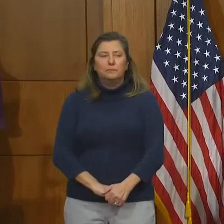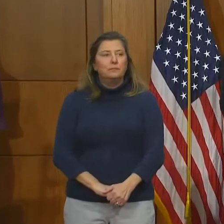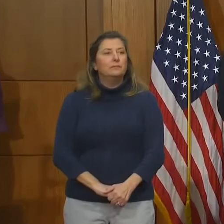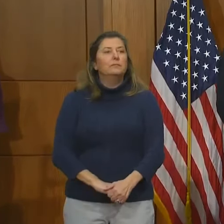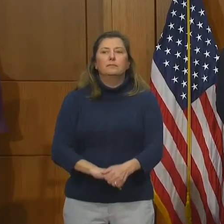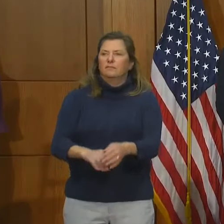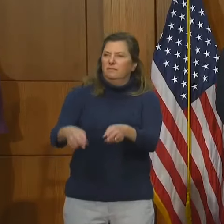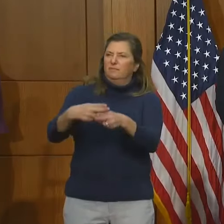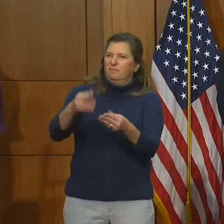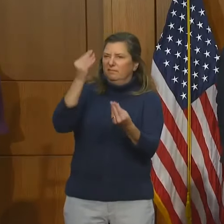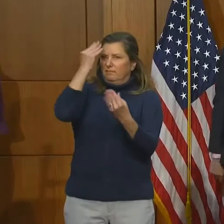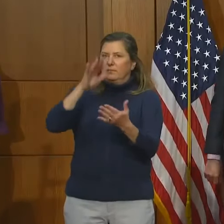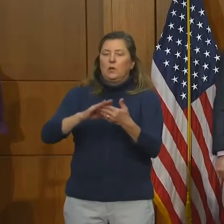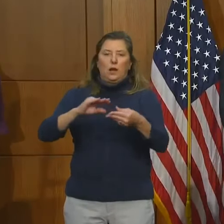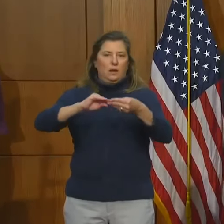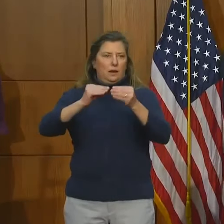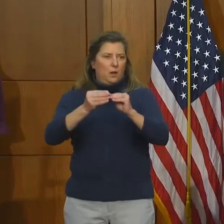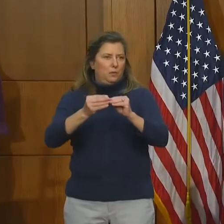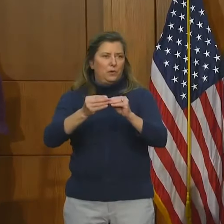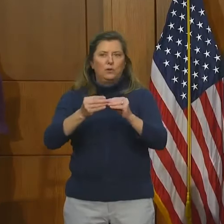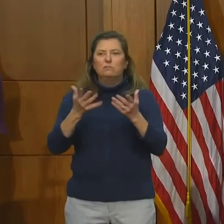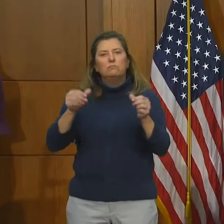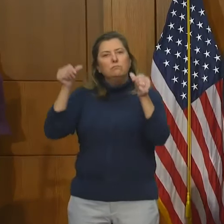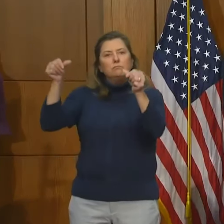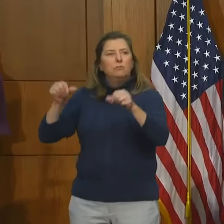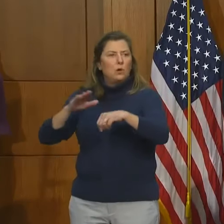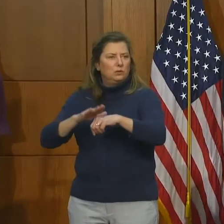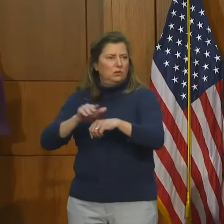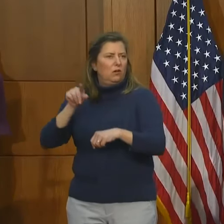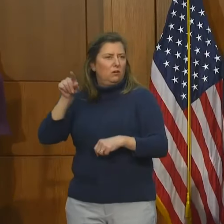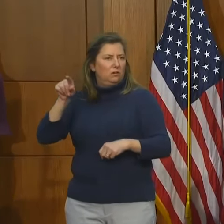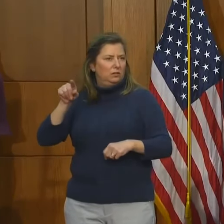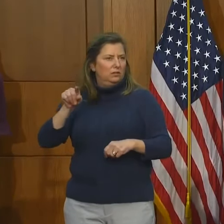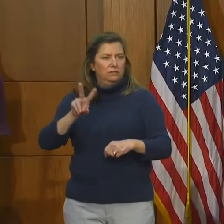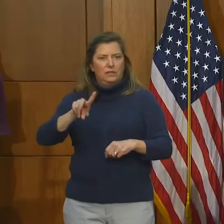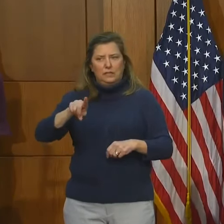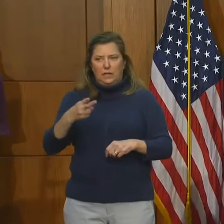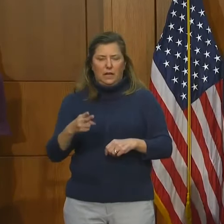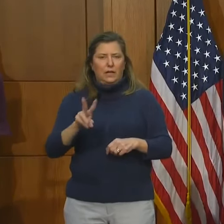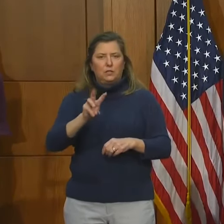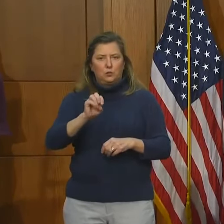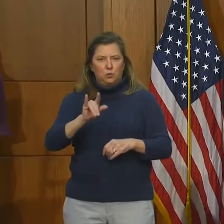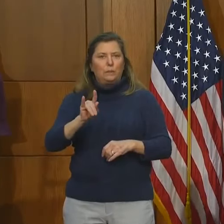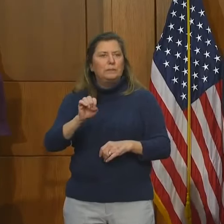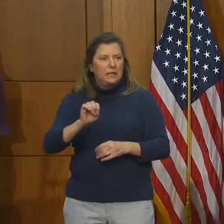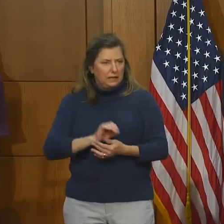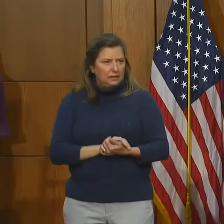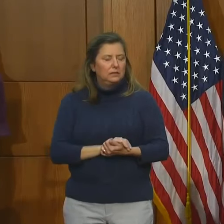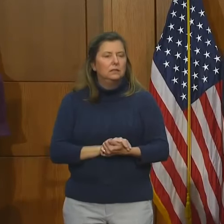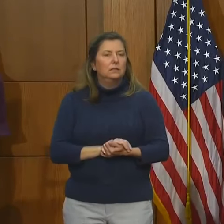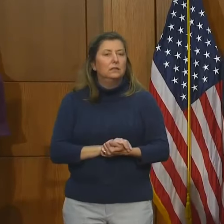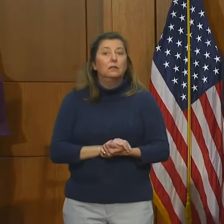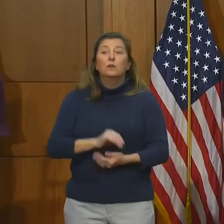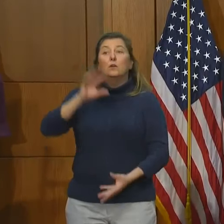A quick update on the numbers that are posted on the VDH website. The total number of